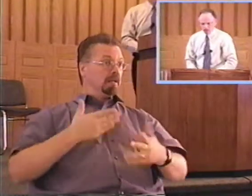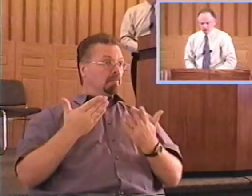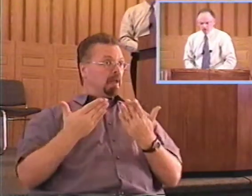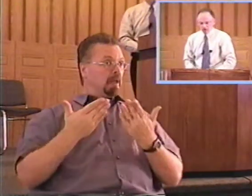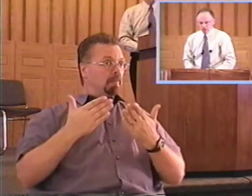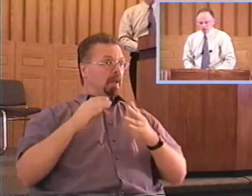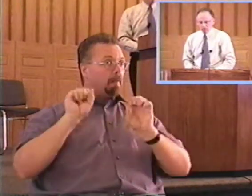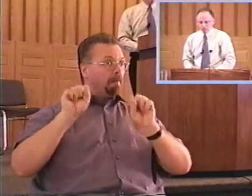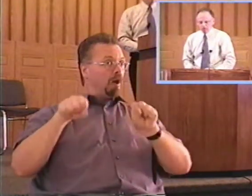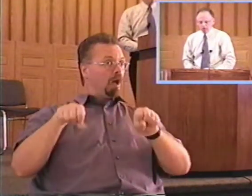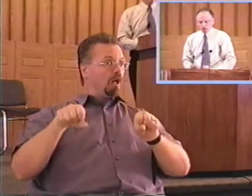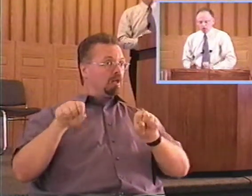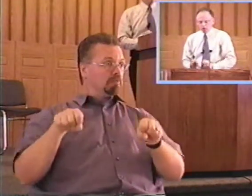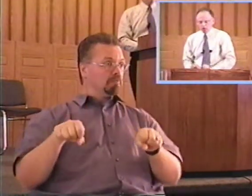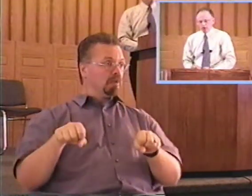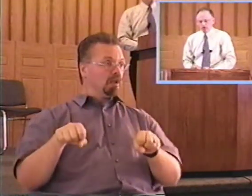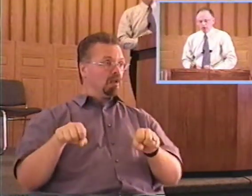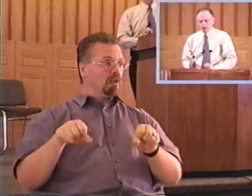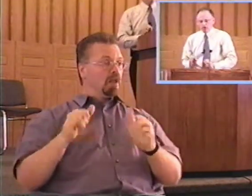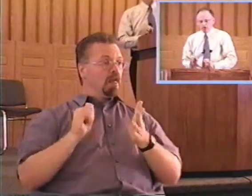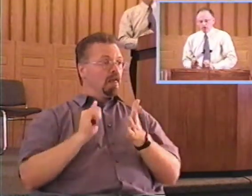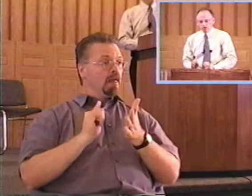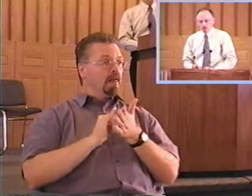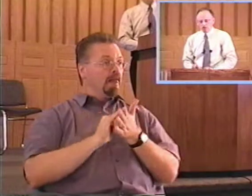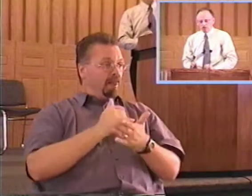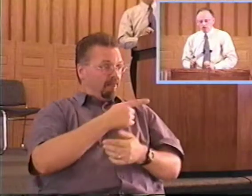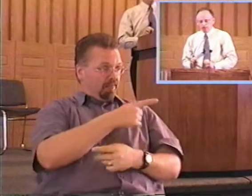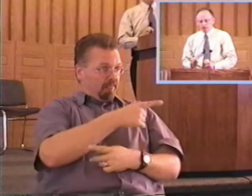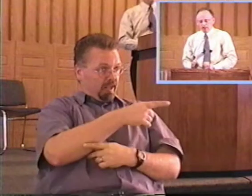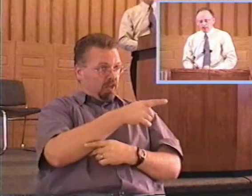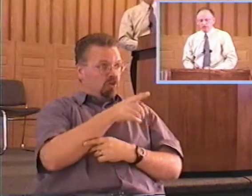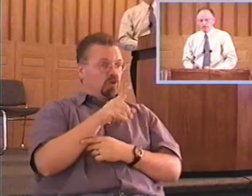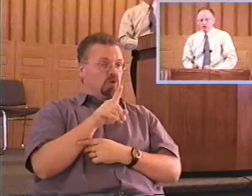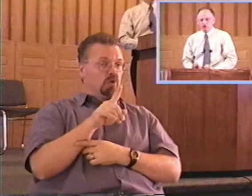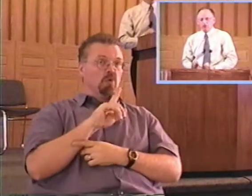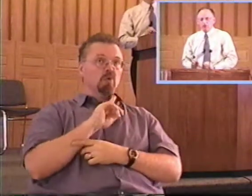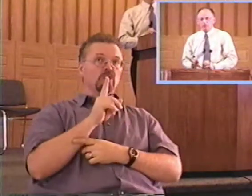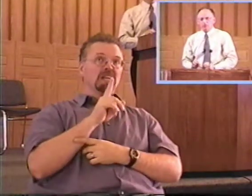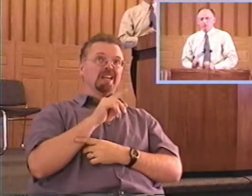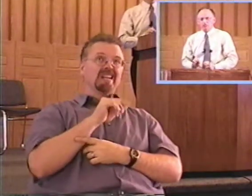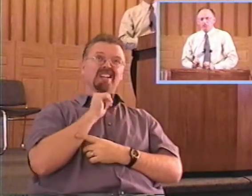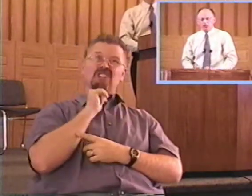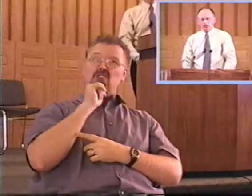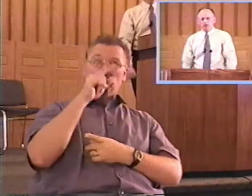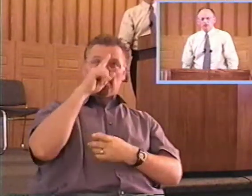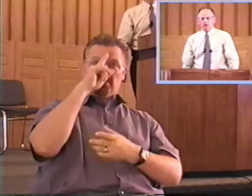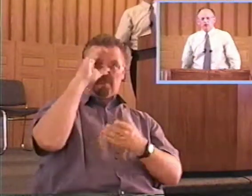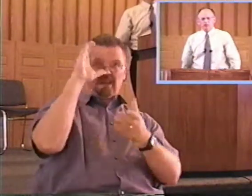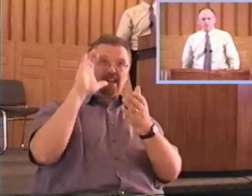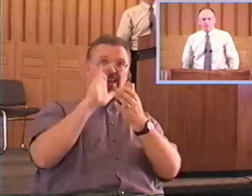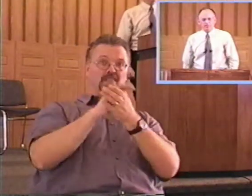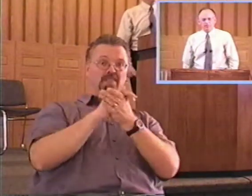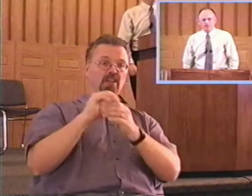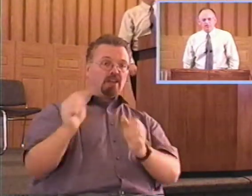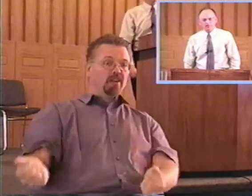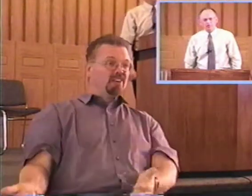possible that you really don't believe that there is a hell?